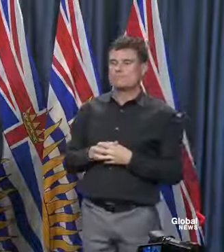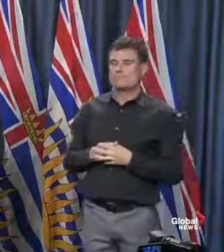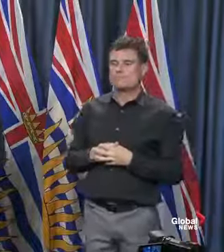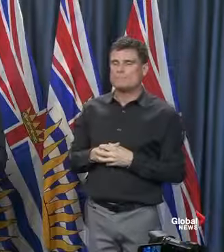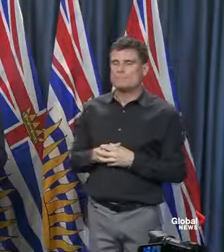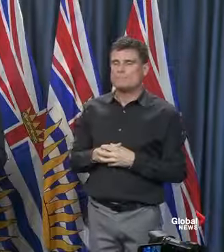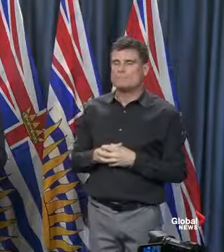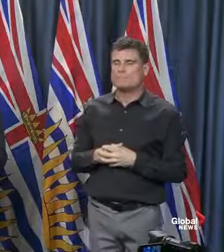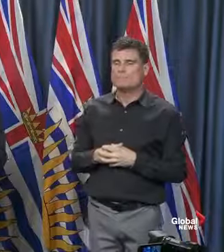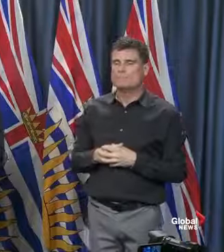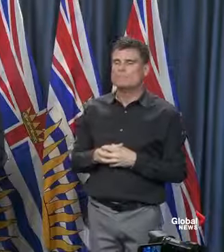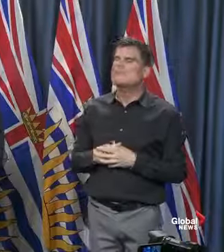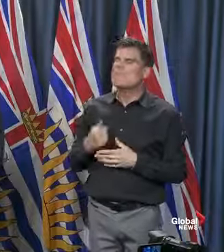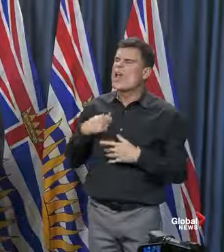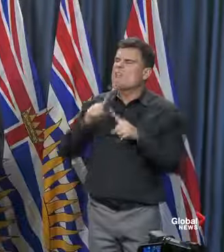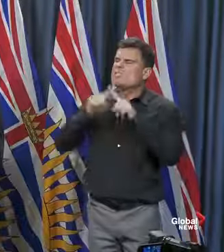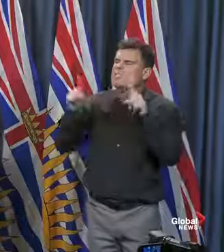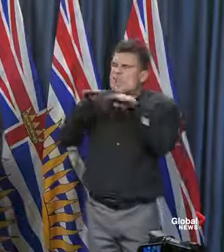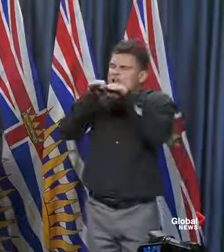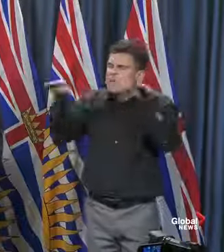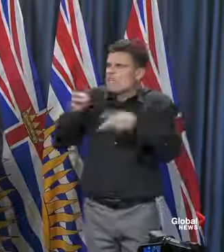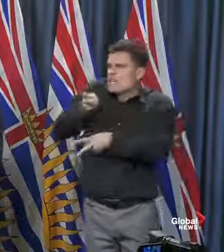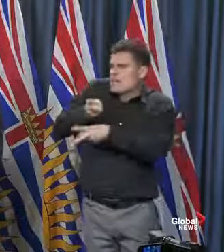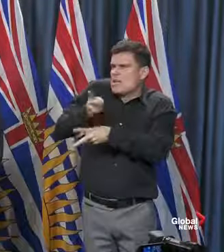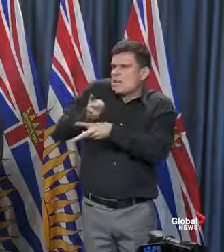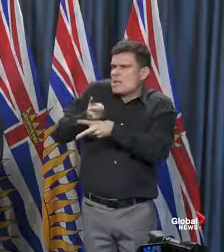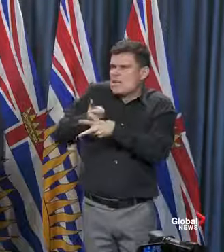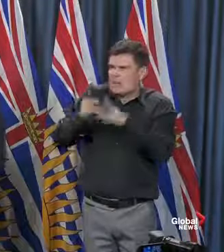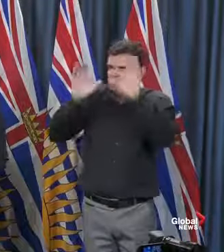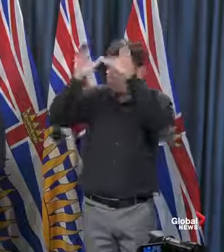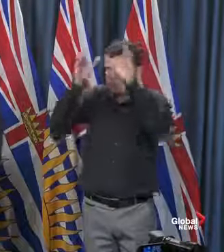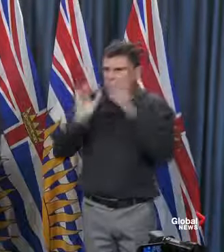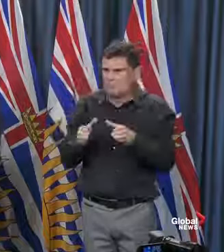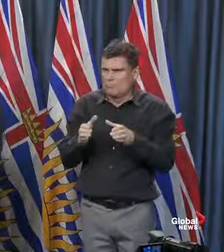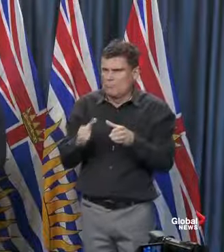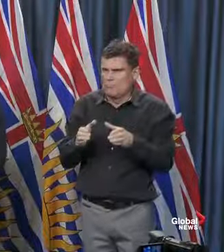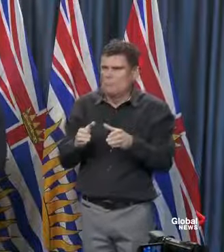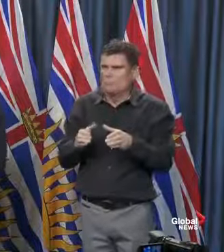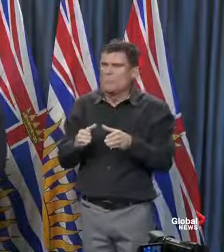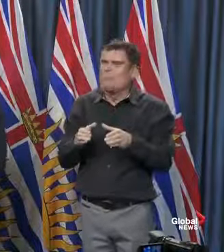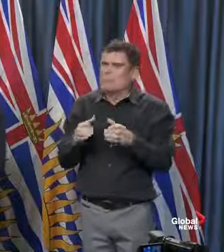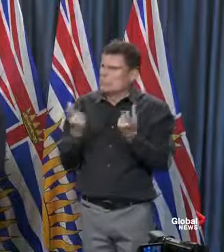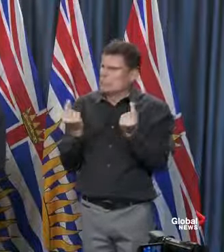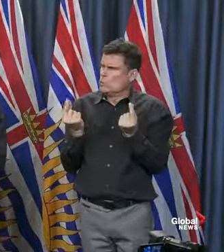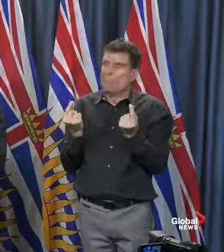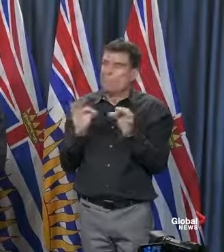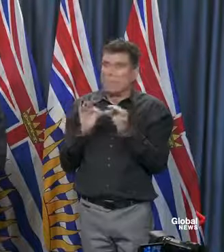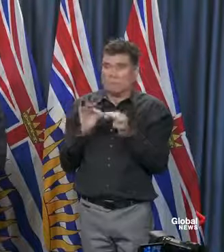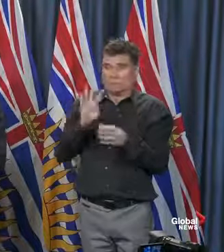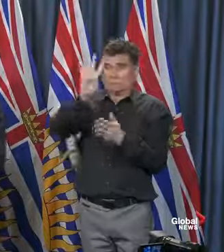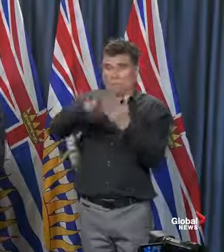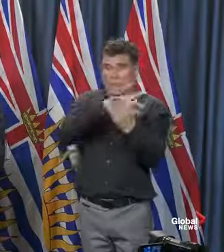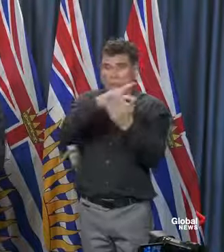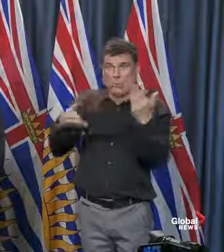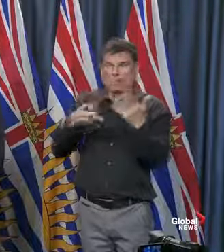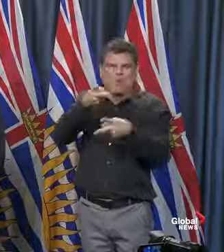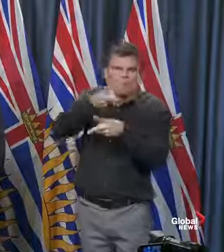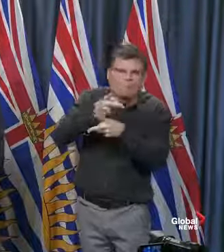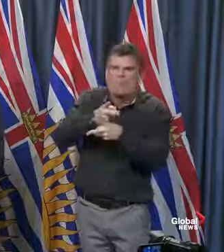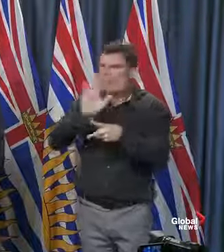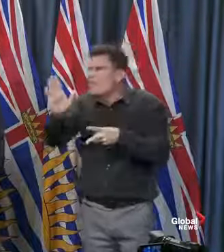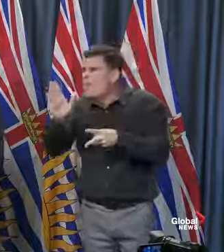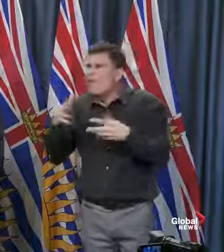patients on the one hand, and on the other hand canceling scheduled services. This also allows us to redeploy some of the most outstanding